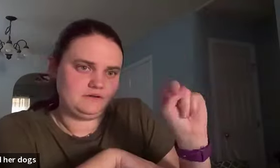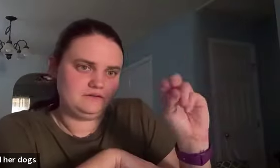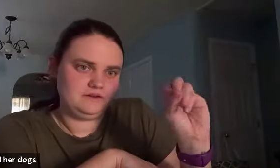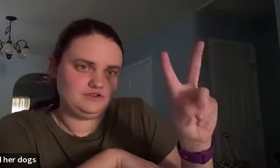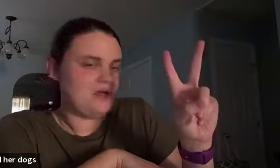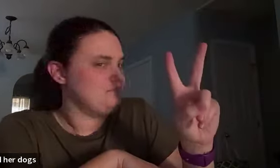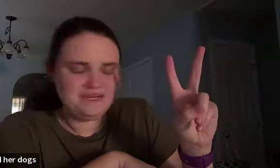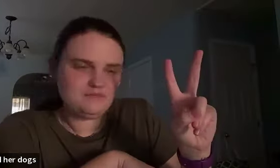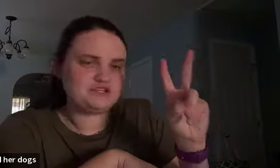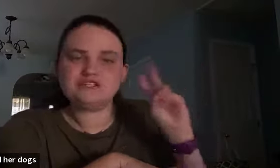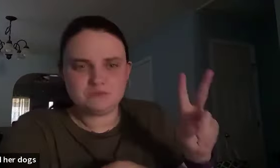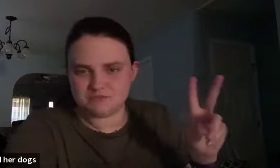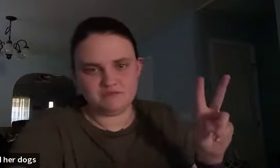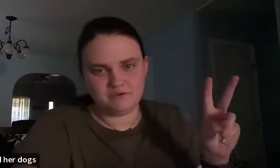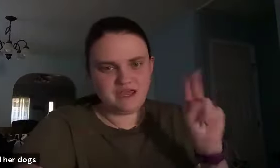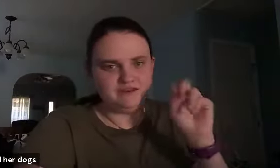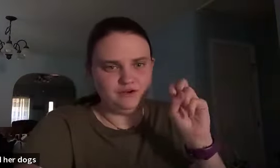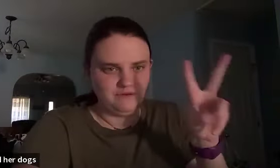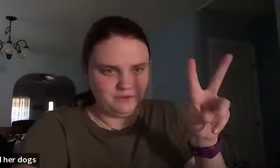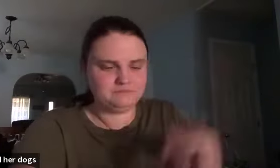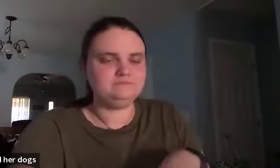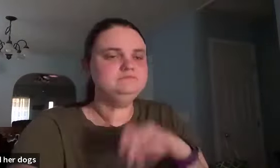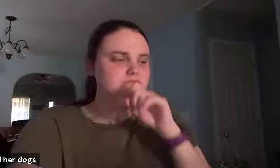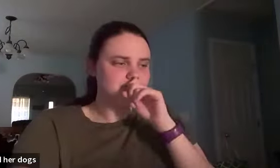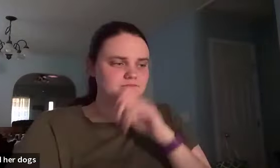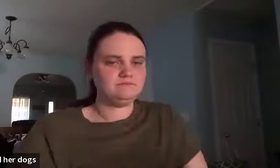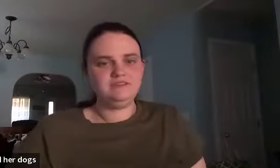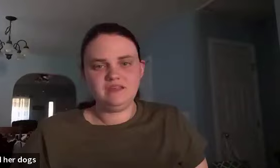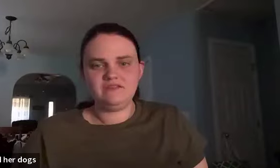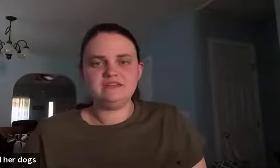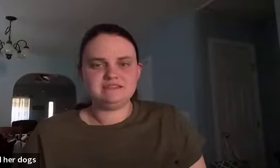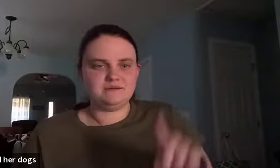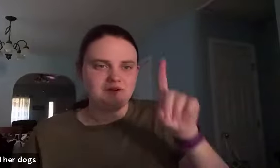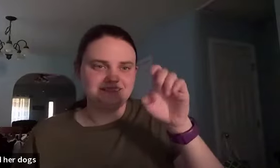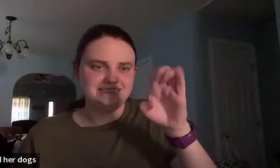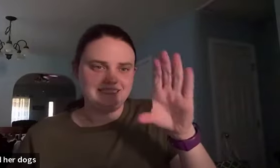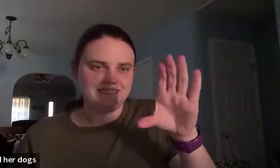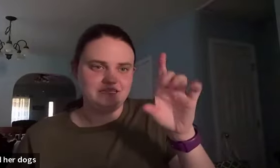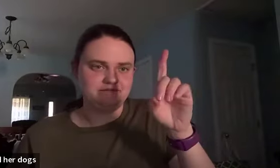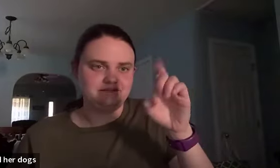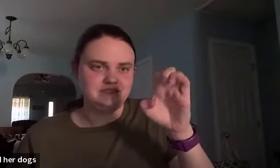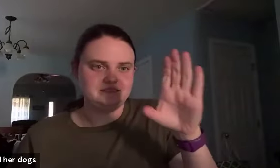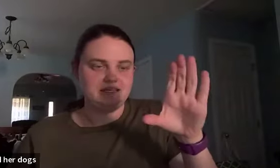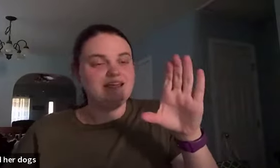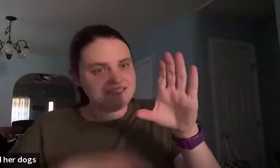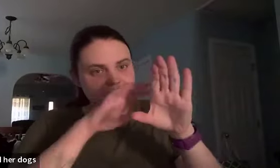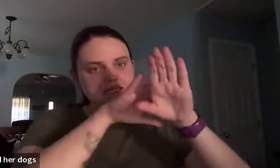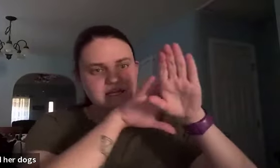November. There's not too much movement with that. November. And then December, DEC, DEC. See, again,